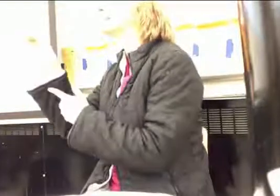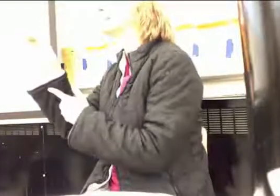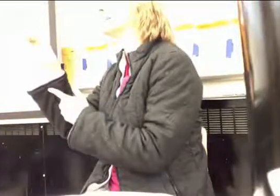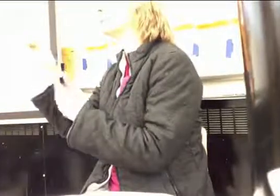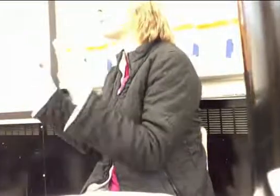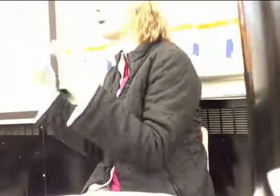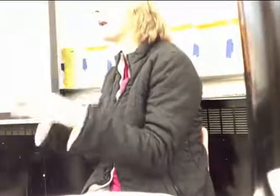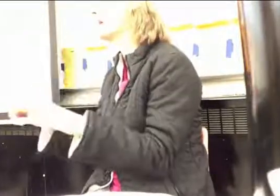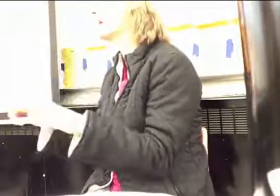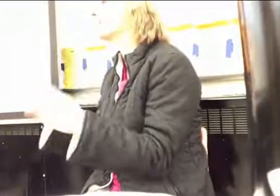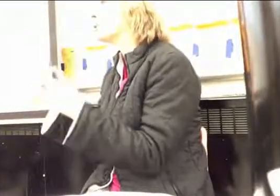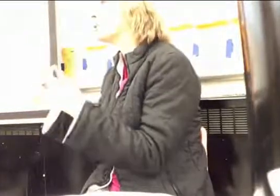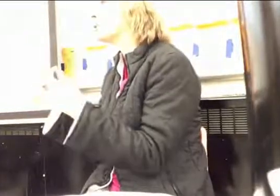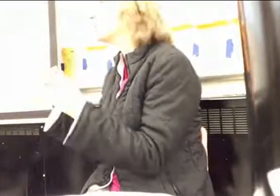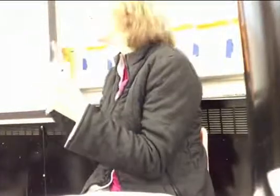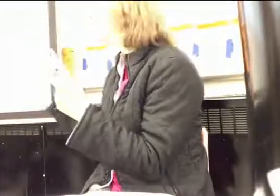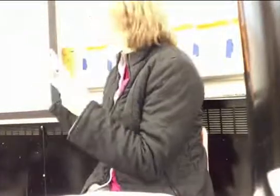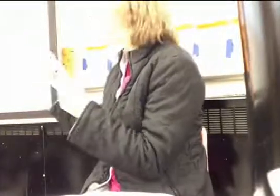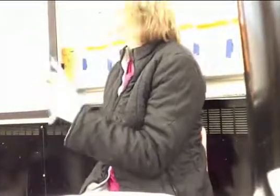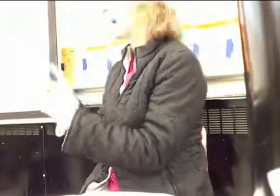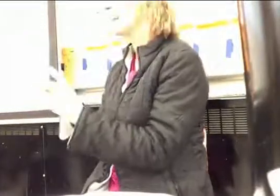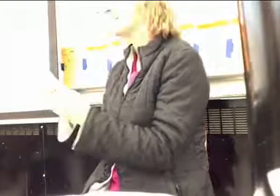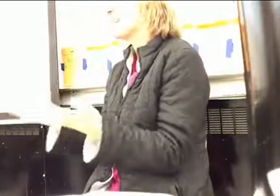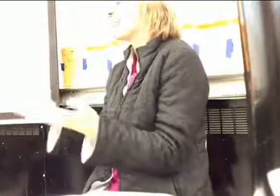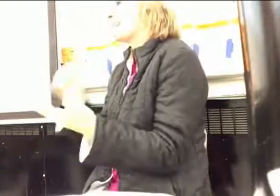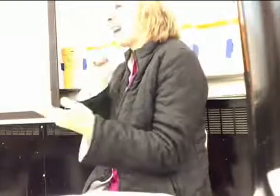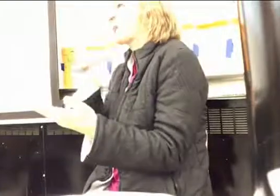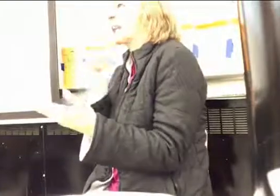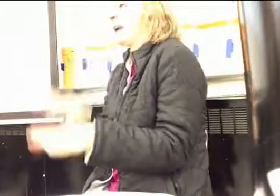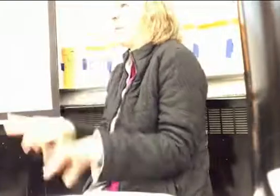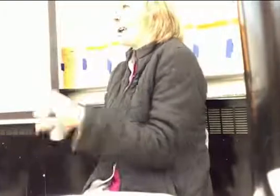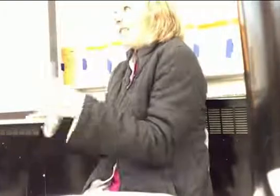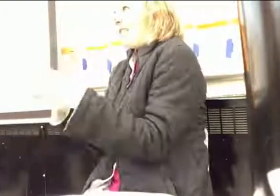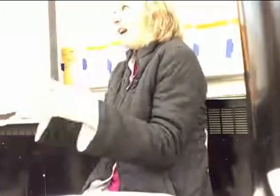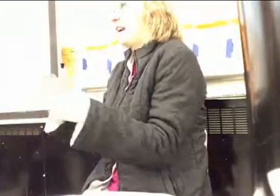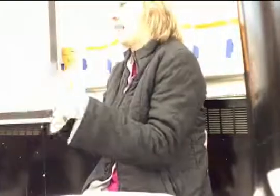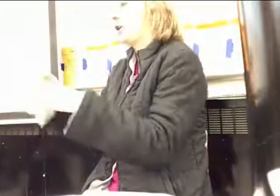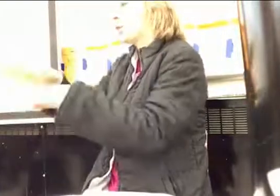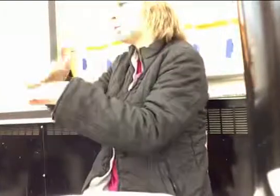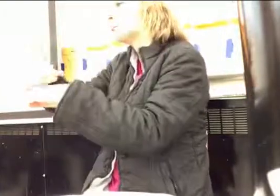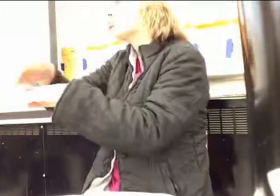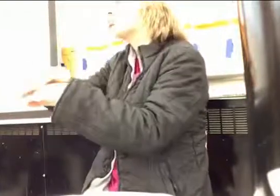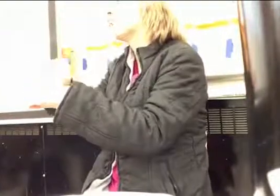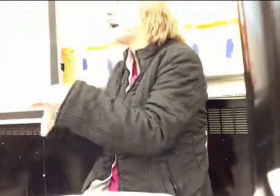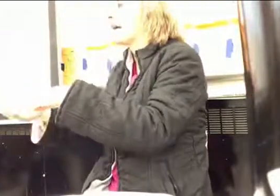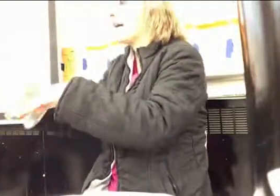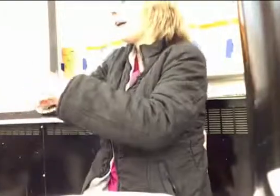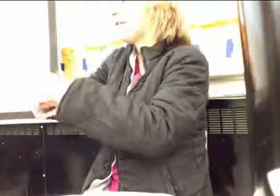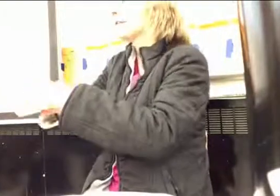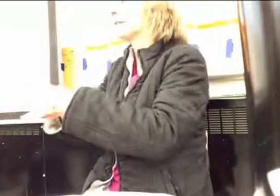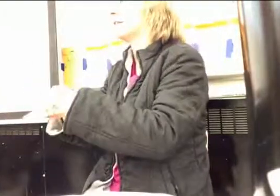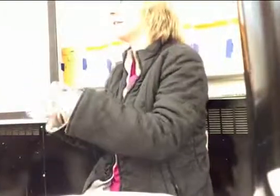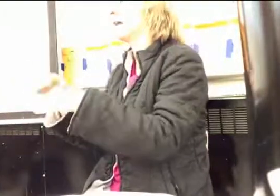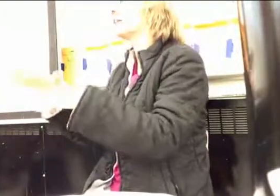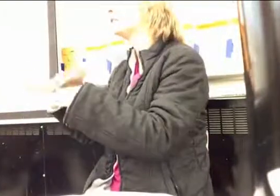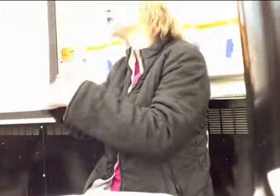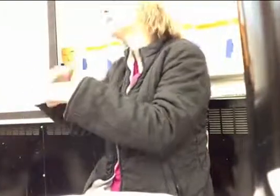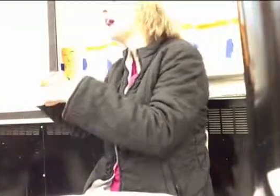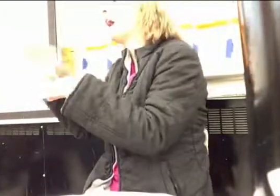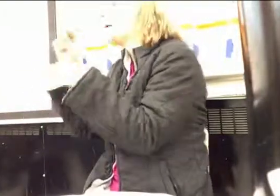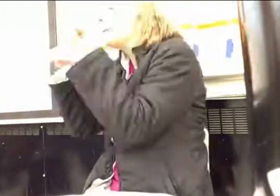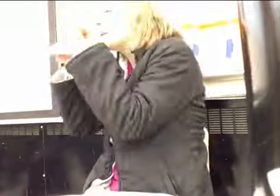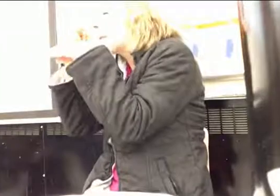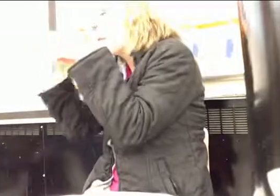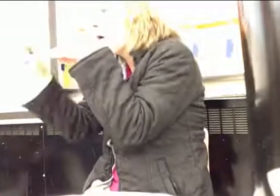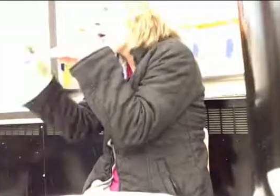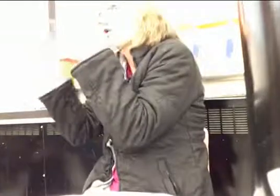with gilding is where you take an item that's not worth as much as gold, and you either gold leaf it, gold plate it, whatever you do, and it just puts a small layer of